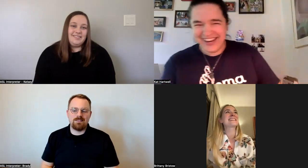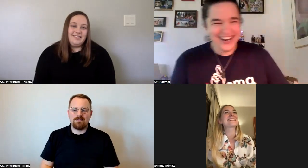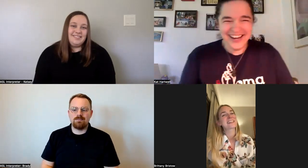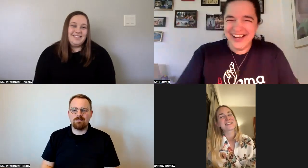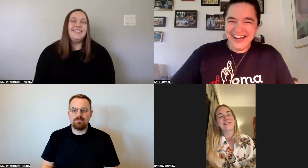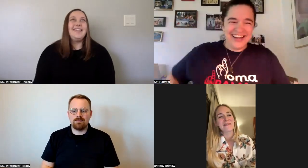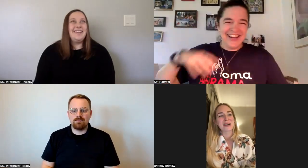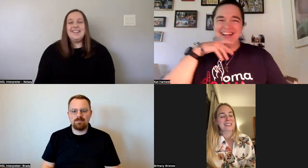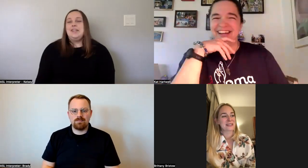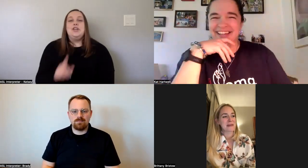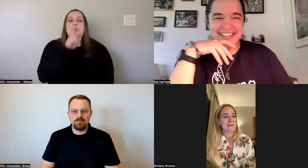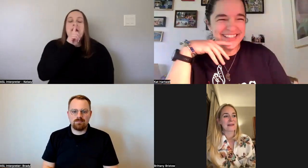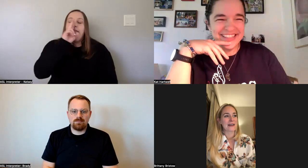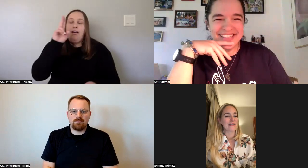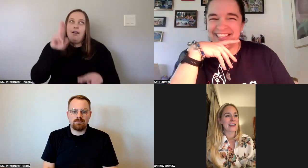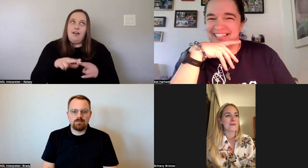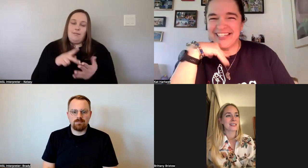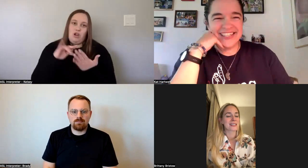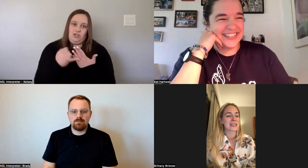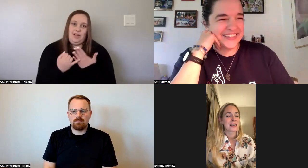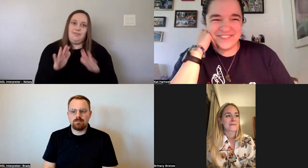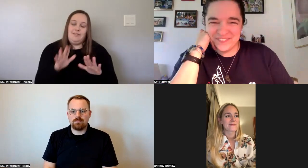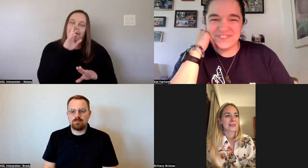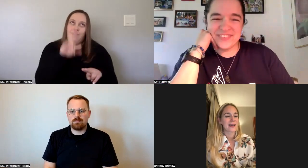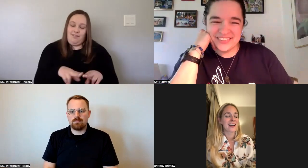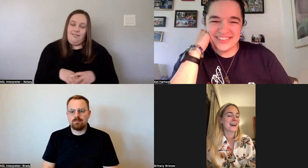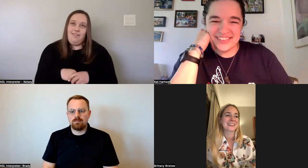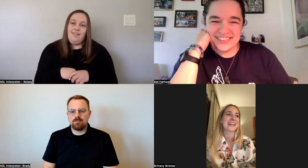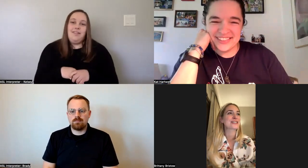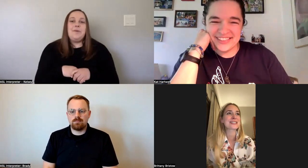It was such a fun project to be a part of.